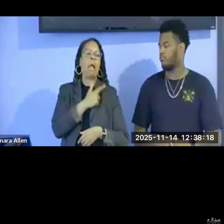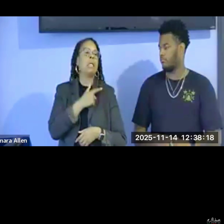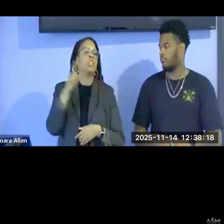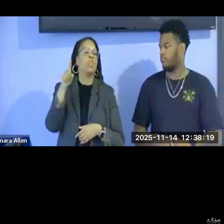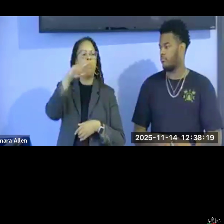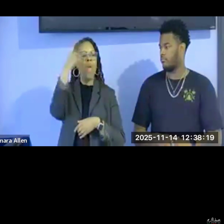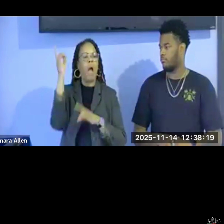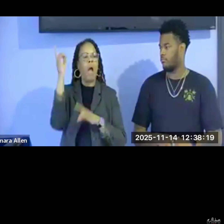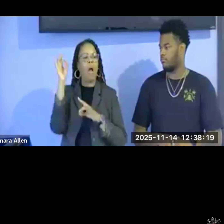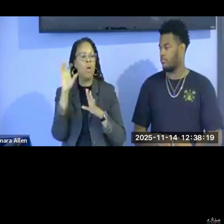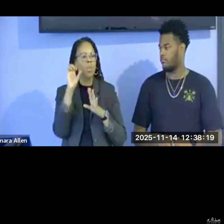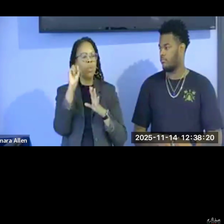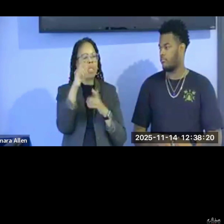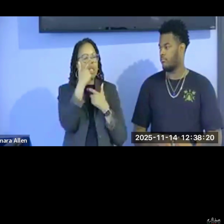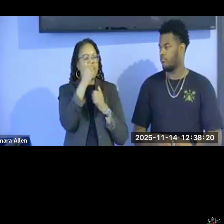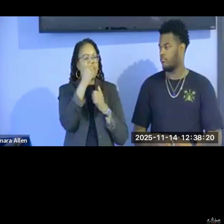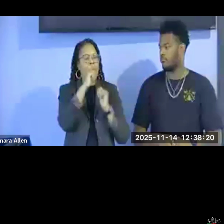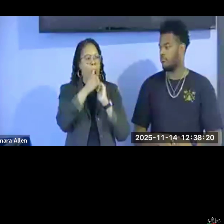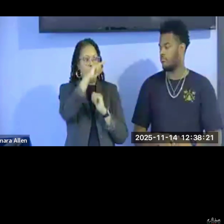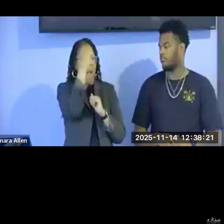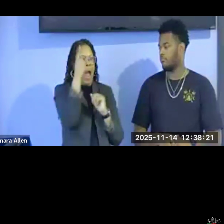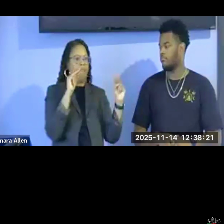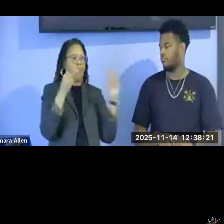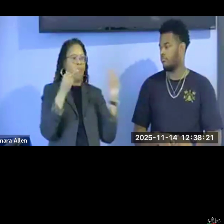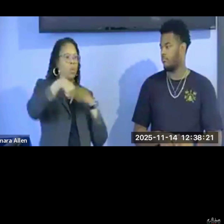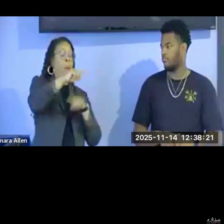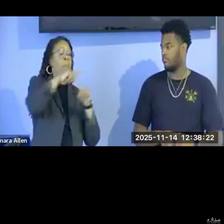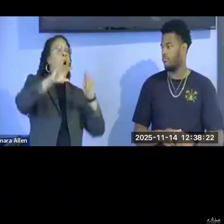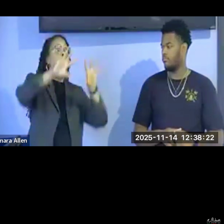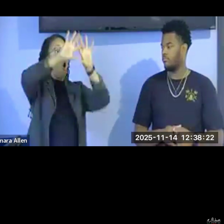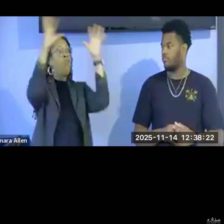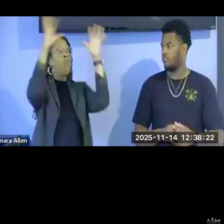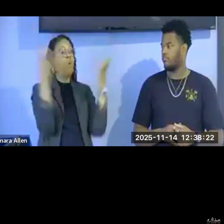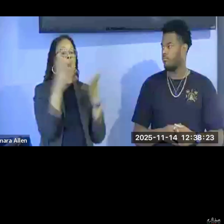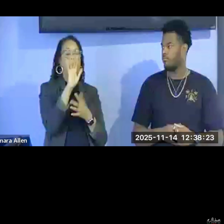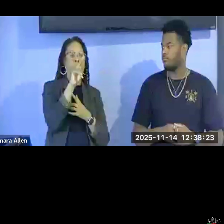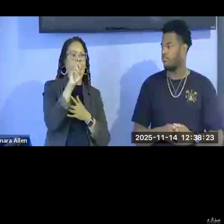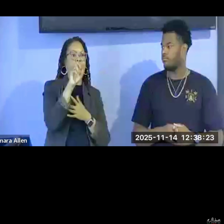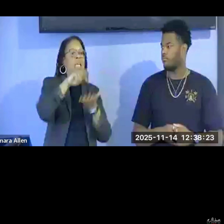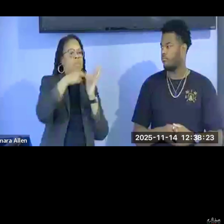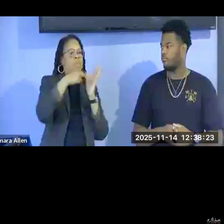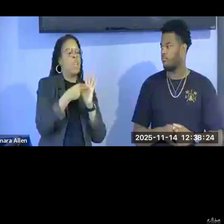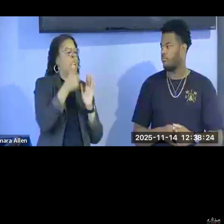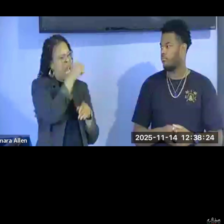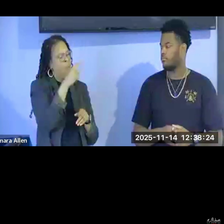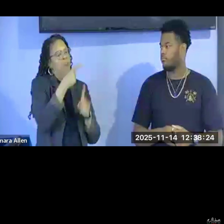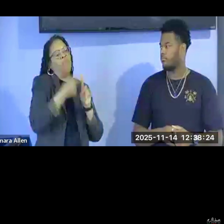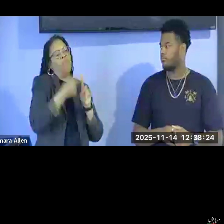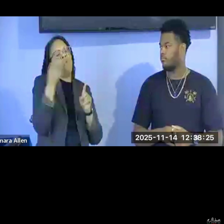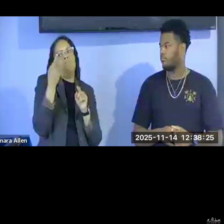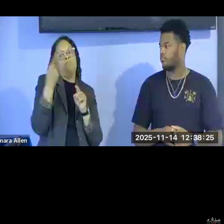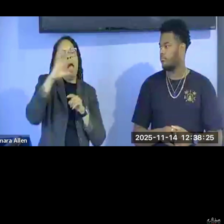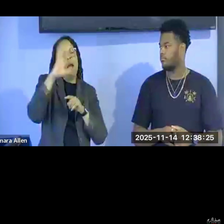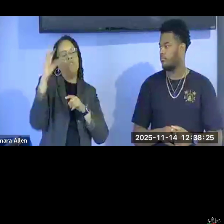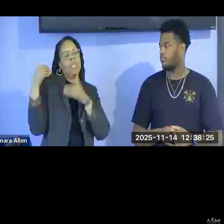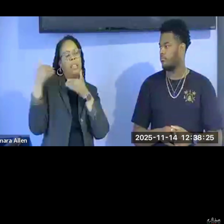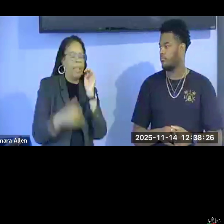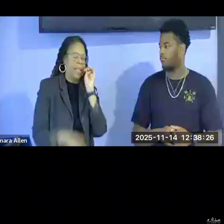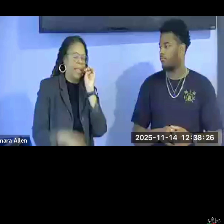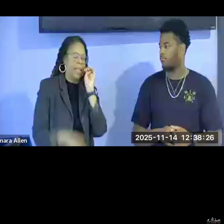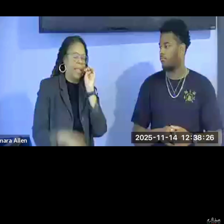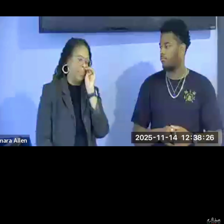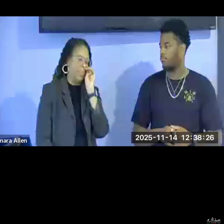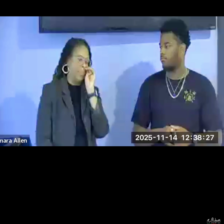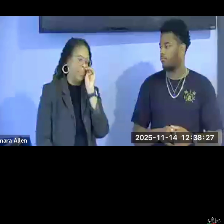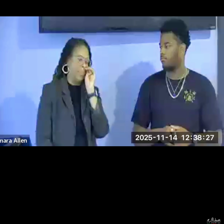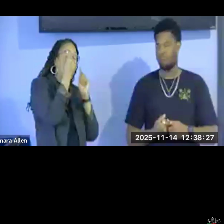that internalization, right, that one might face, right? The views of a certain kind of Black culture. You have the American